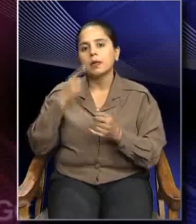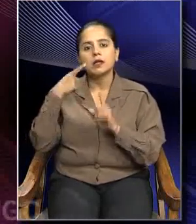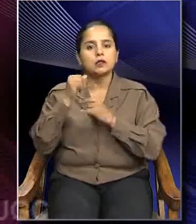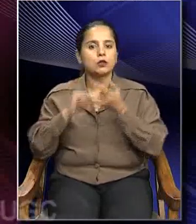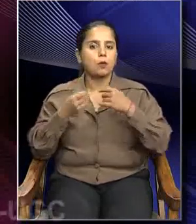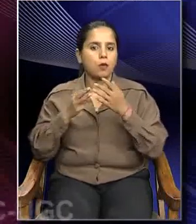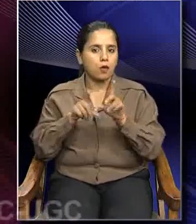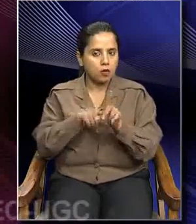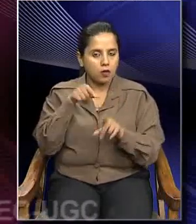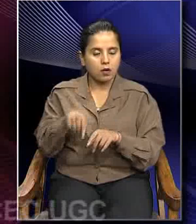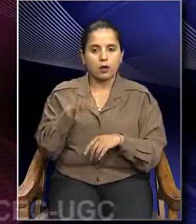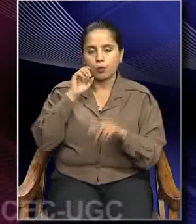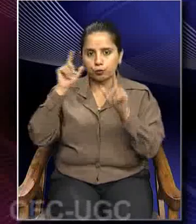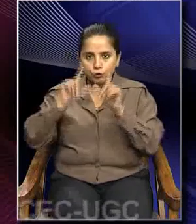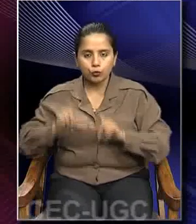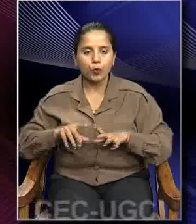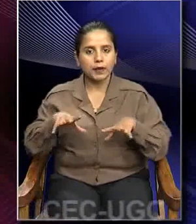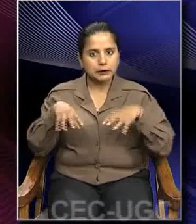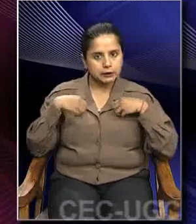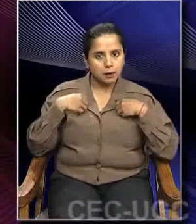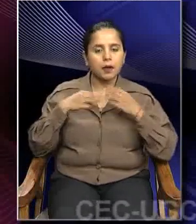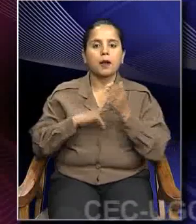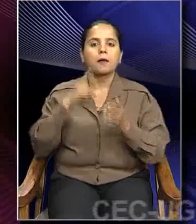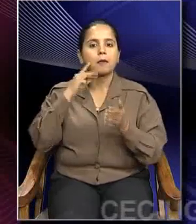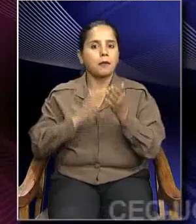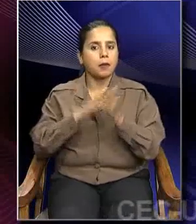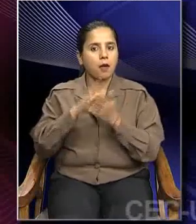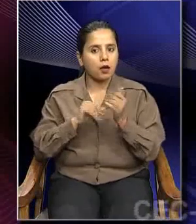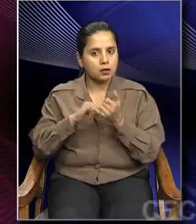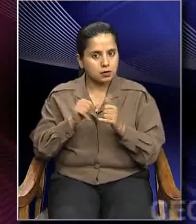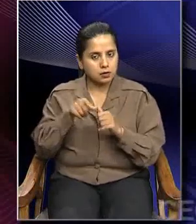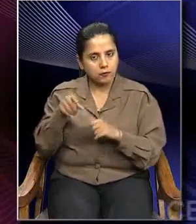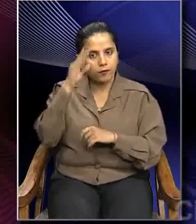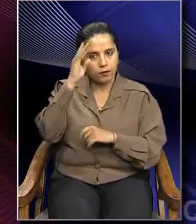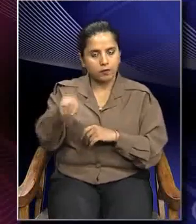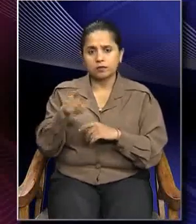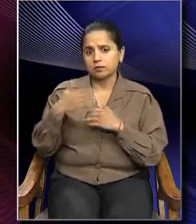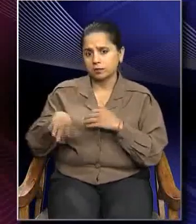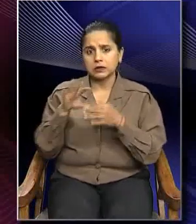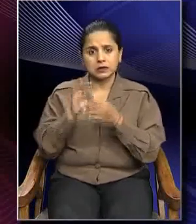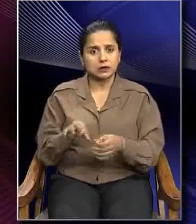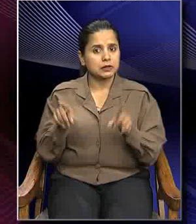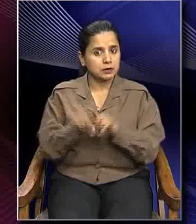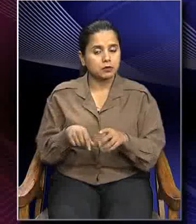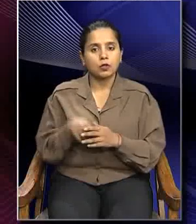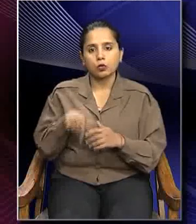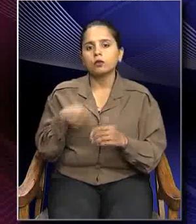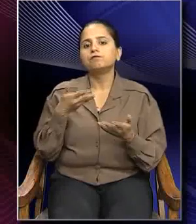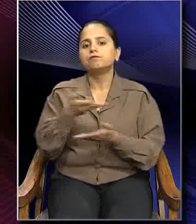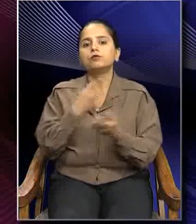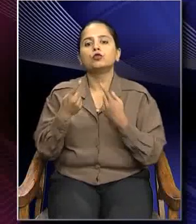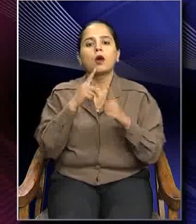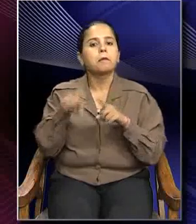various Brahman accepted in the Mīmāṃsa philosophy. Continuing with that, today we will be talking